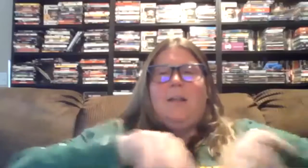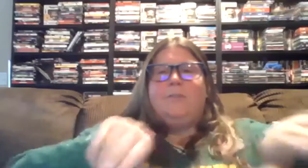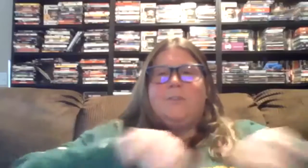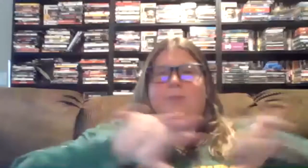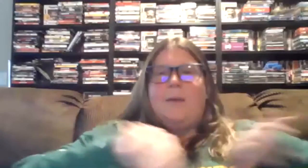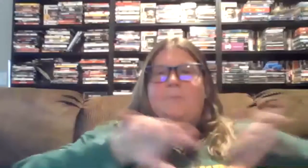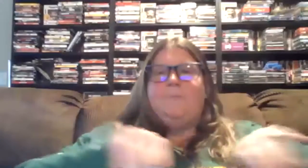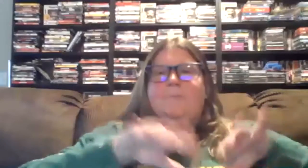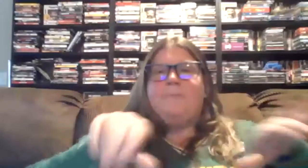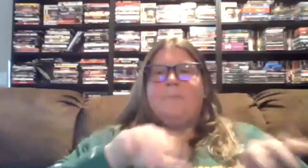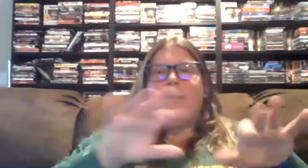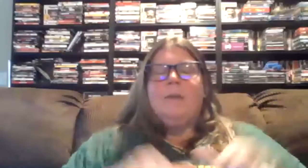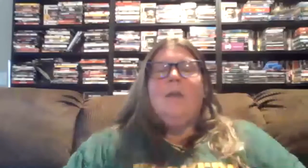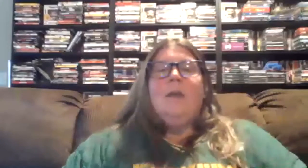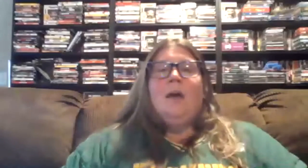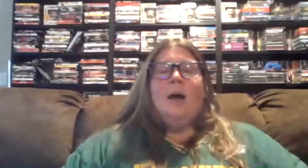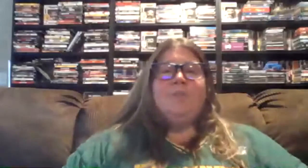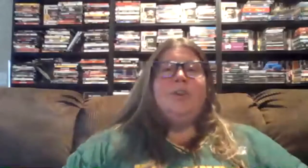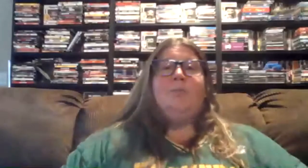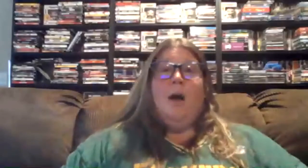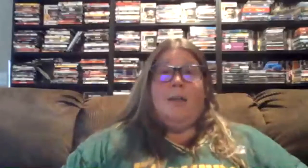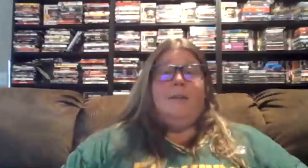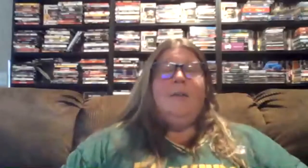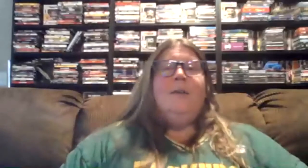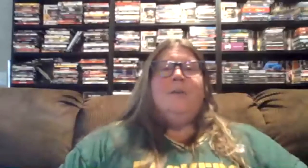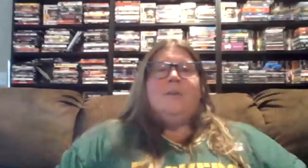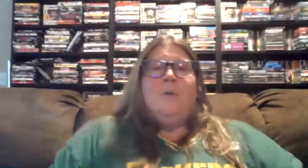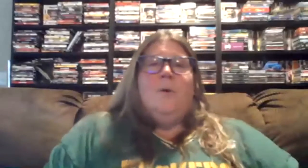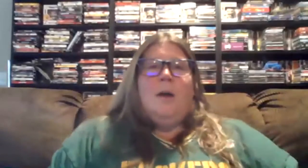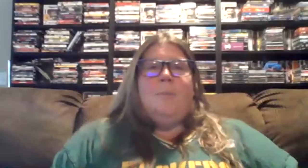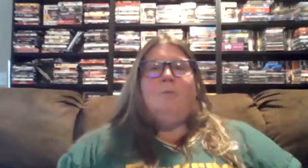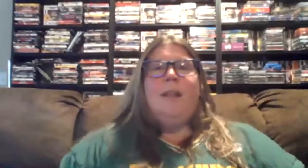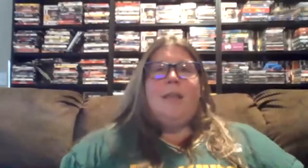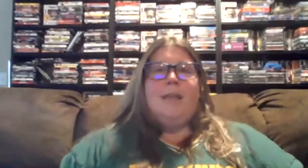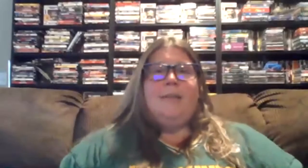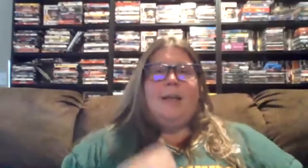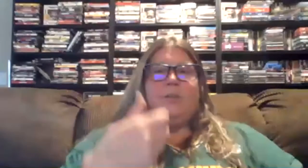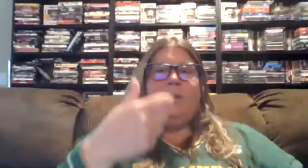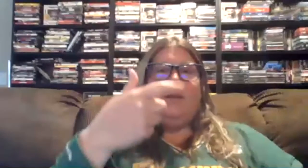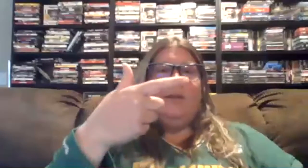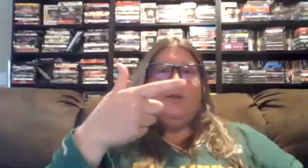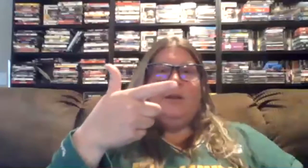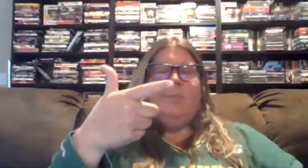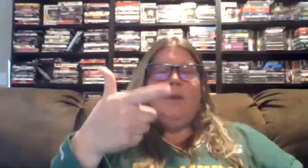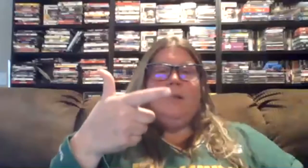as your swim. To run. So running is actually, you're going to make like